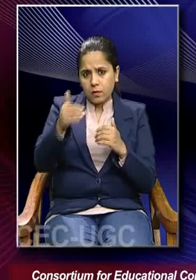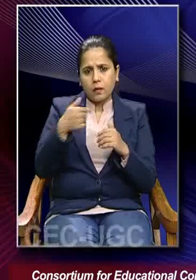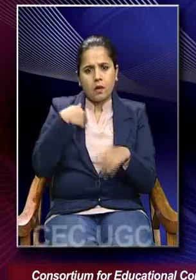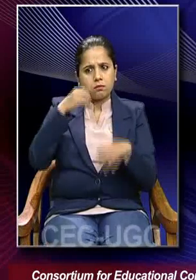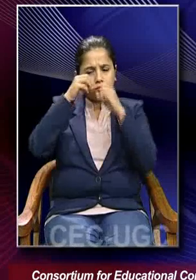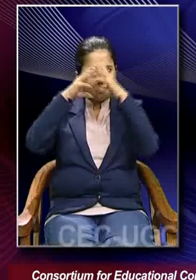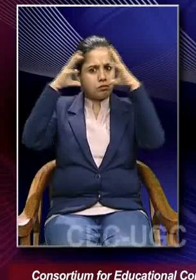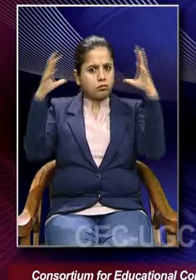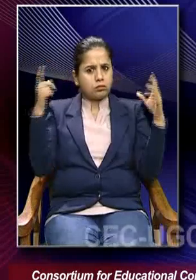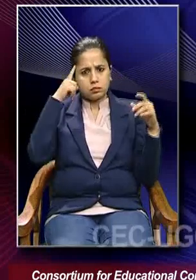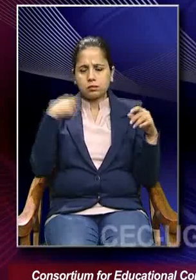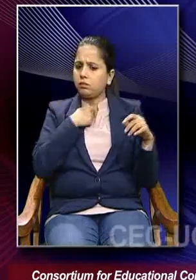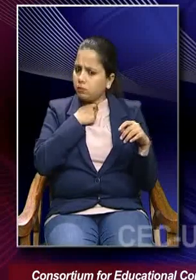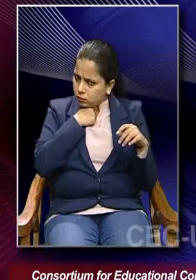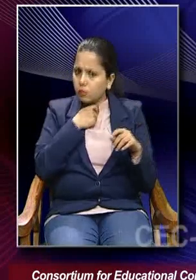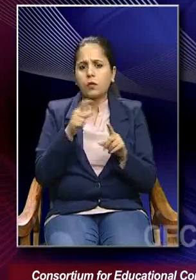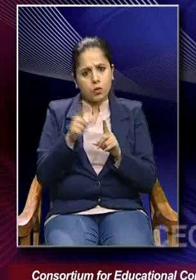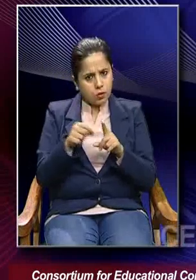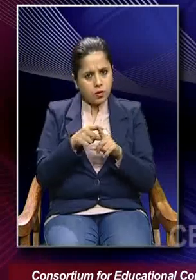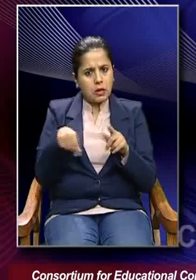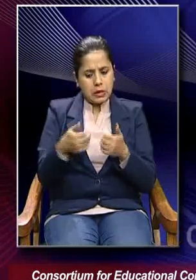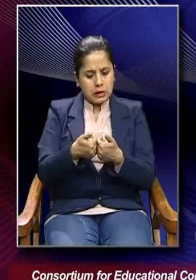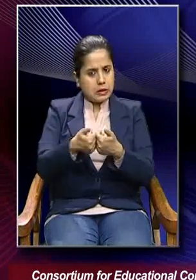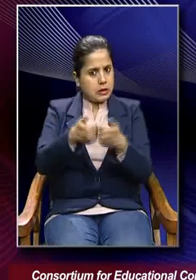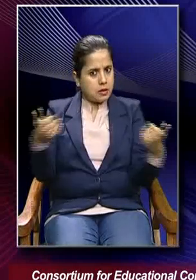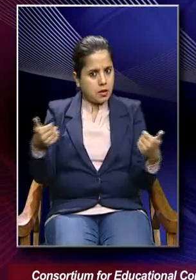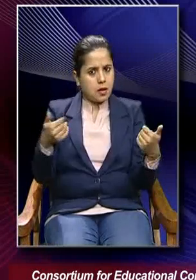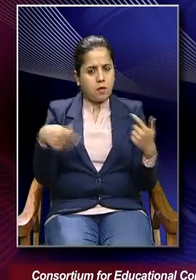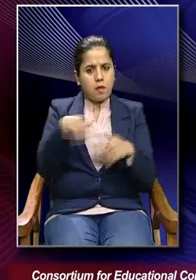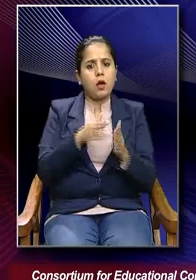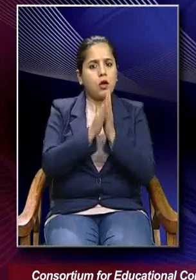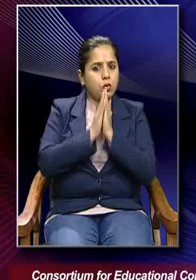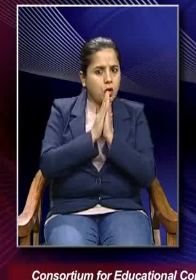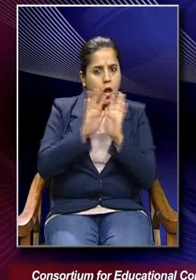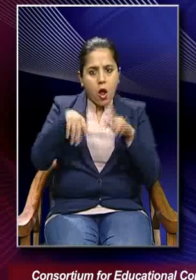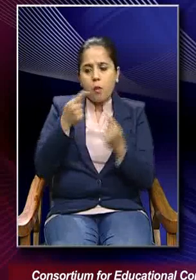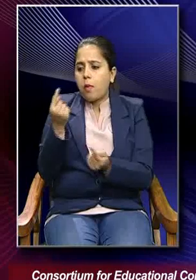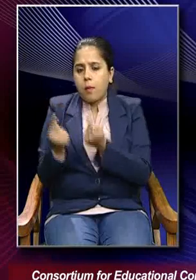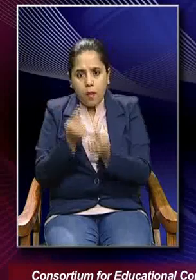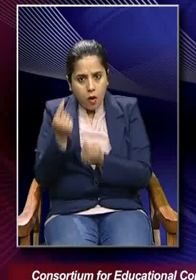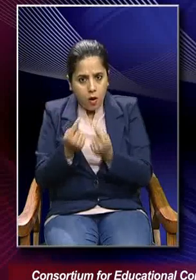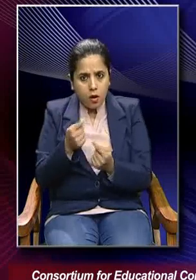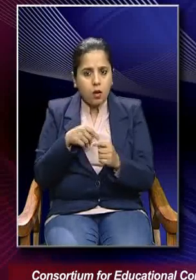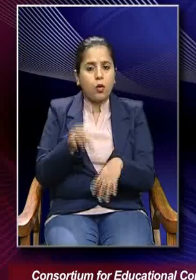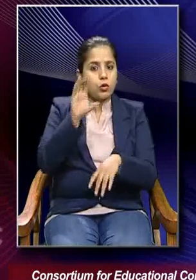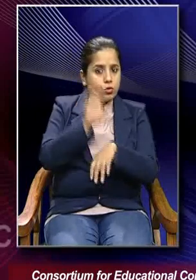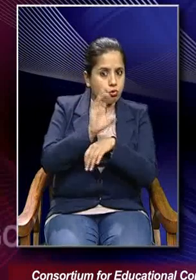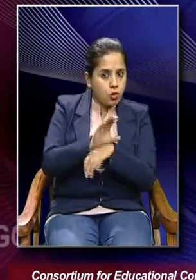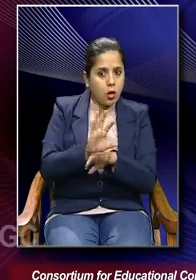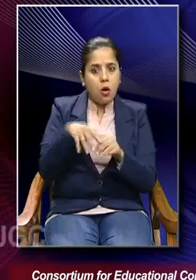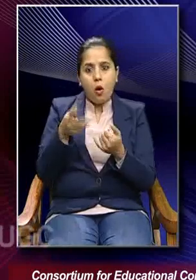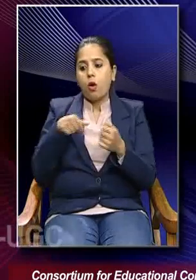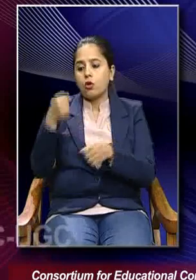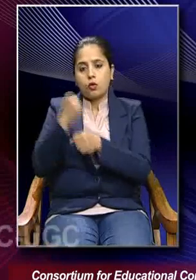enlightenment, reformation, with the separation of religion from politics, separation of the church from the